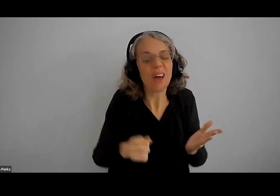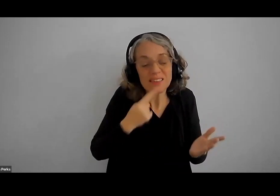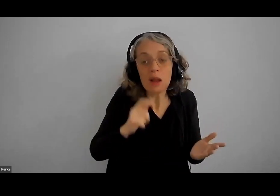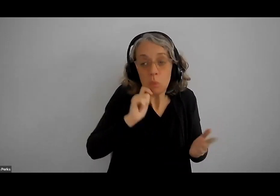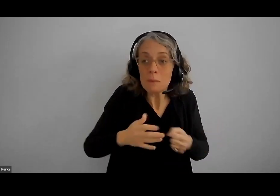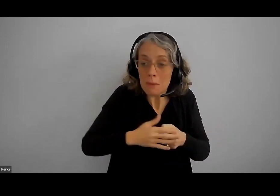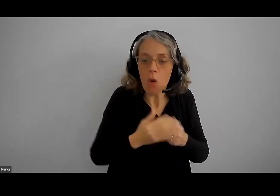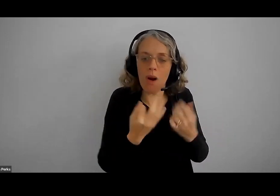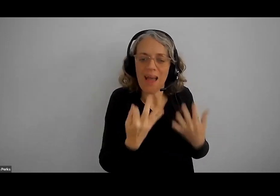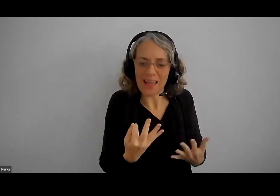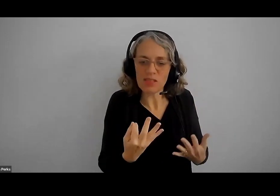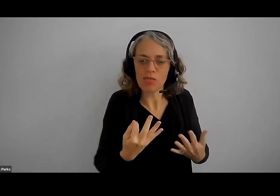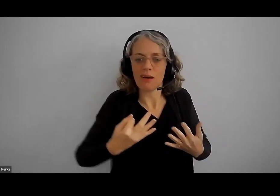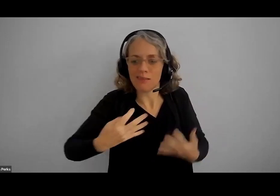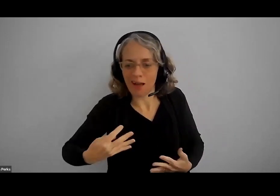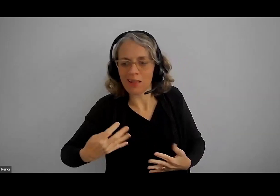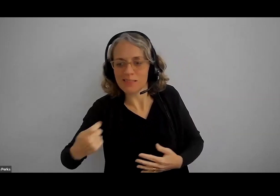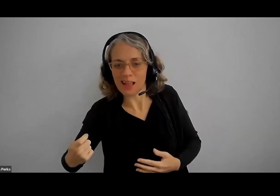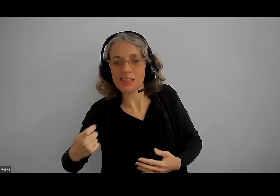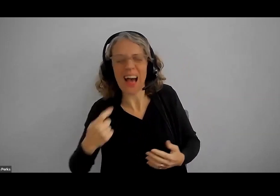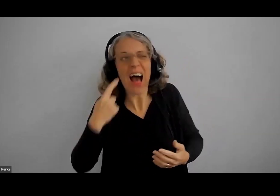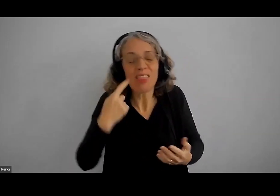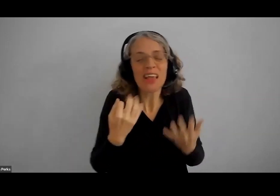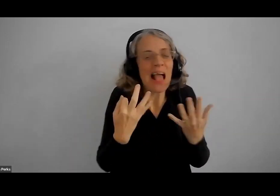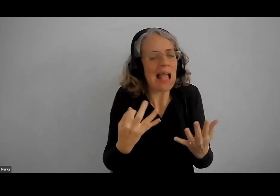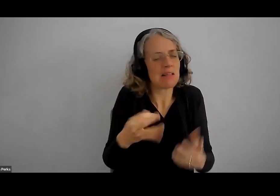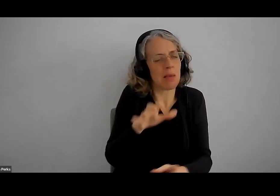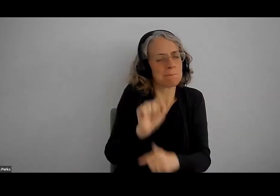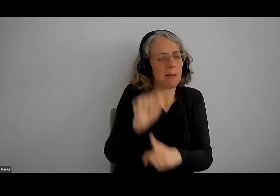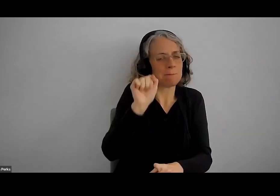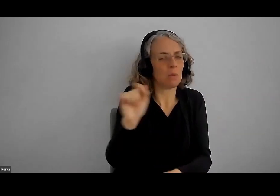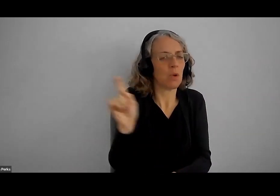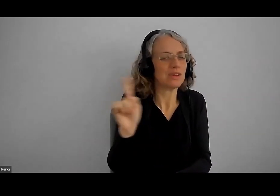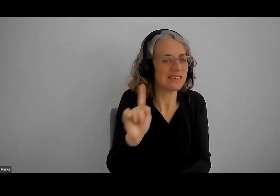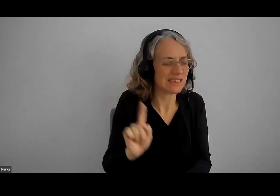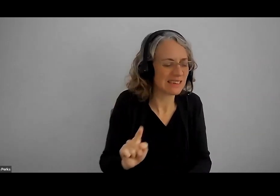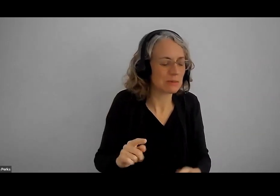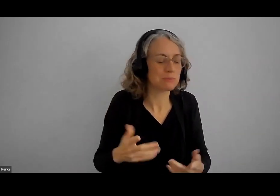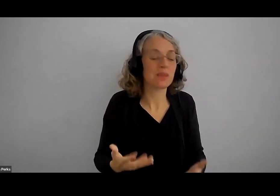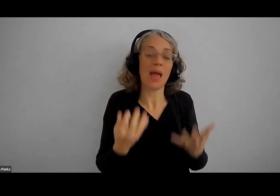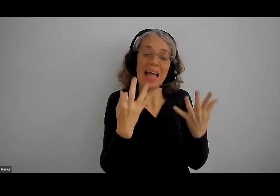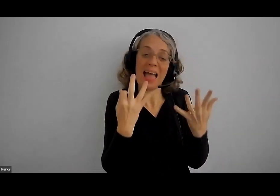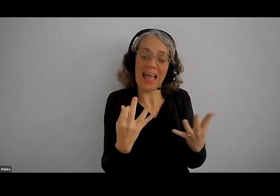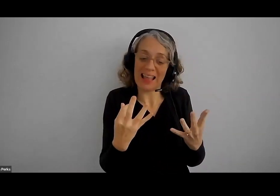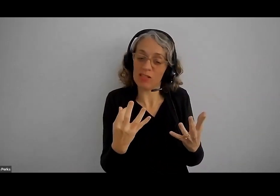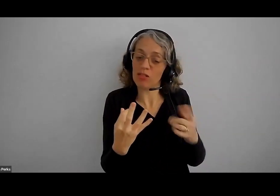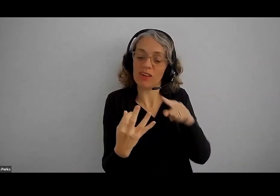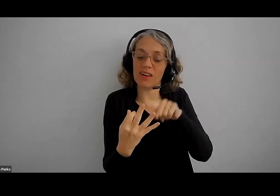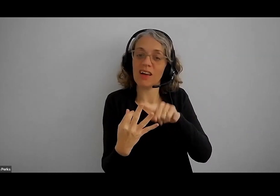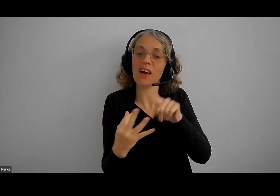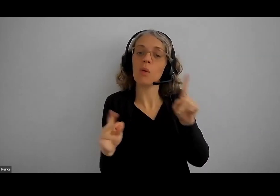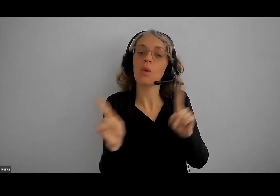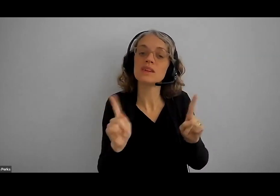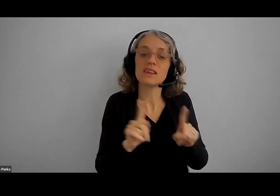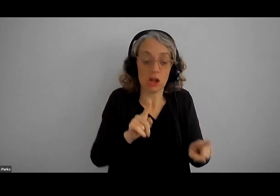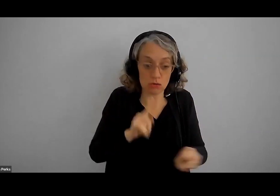think the 8th way has revealed itself already. I think the 8th way to think like a 21st century economist is to try to